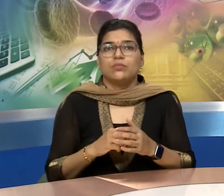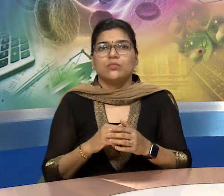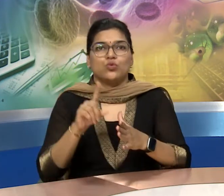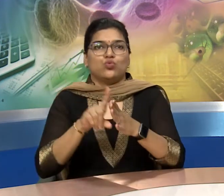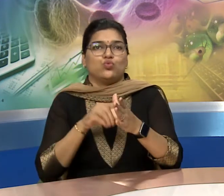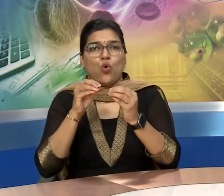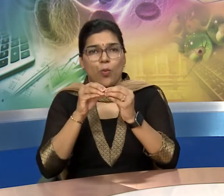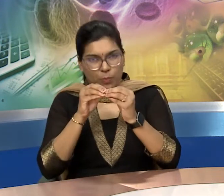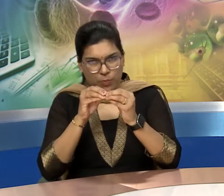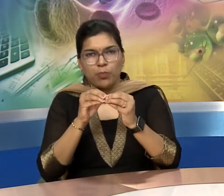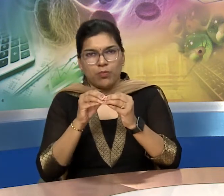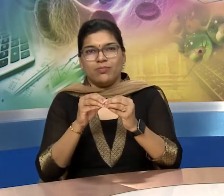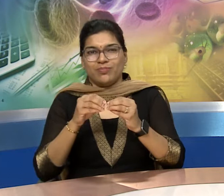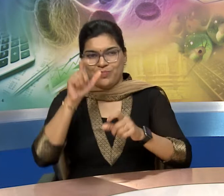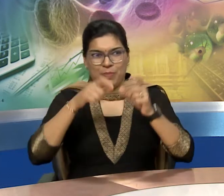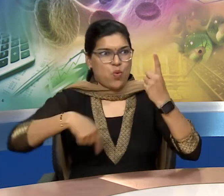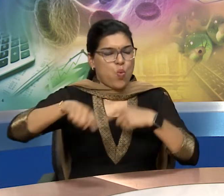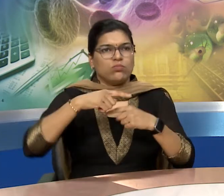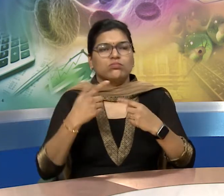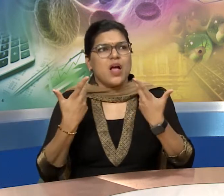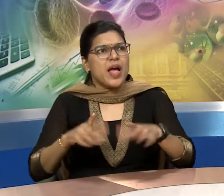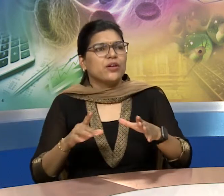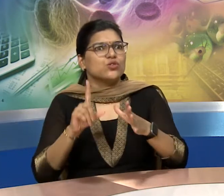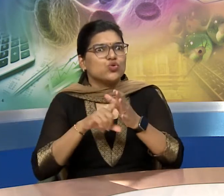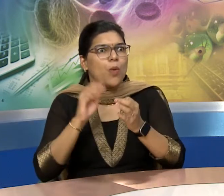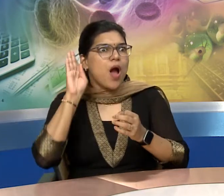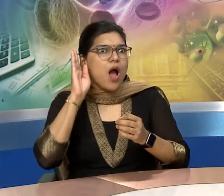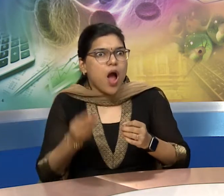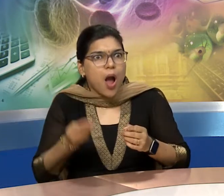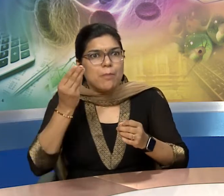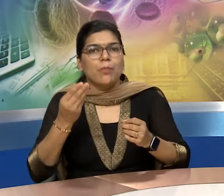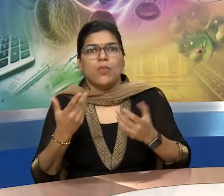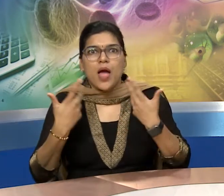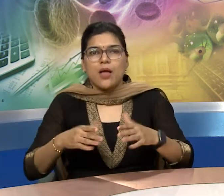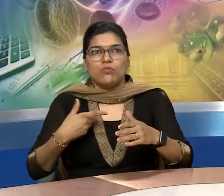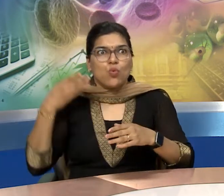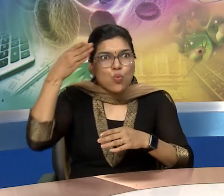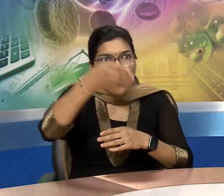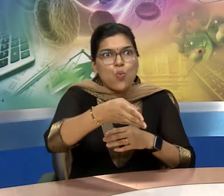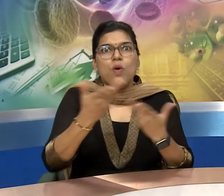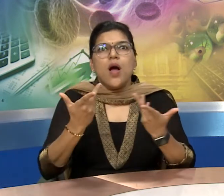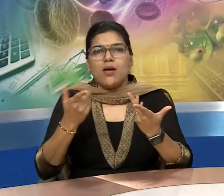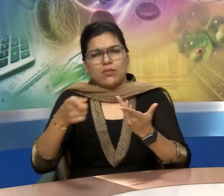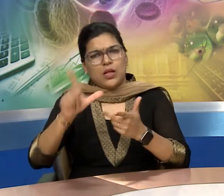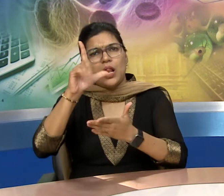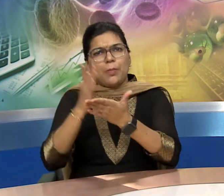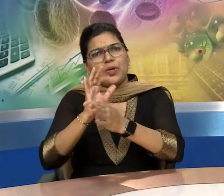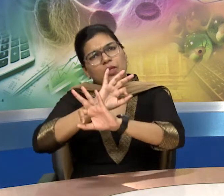And also the employment opportunities, the public utility services,